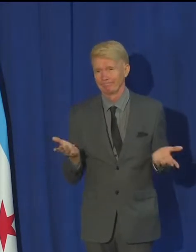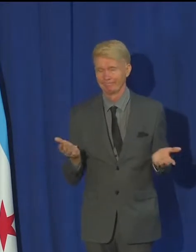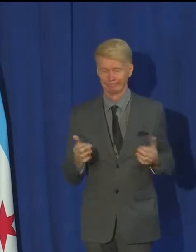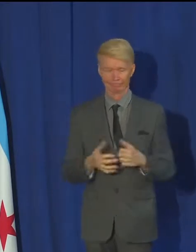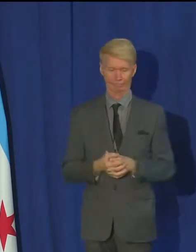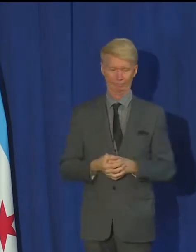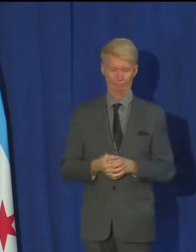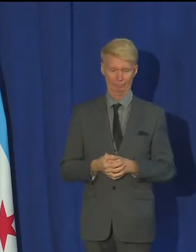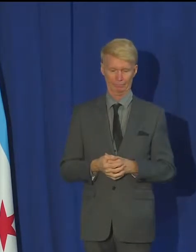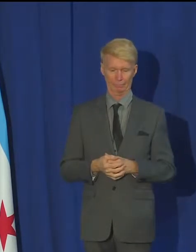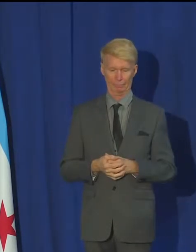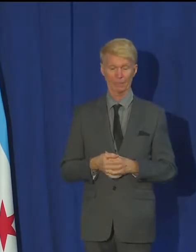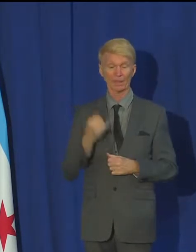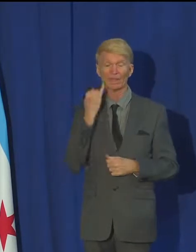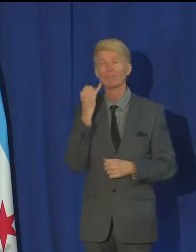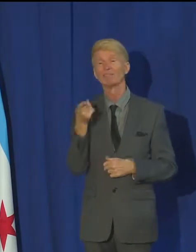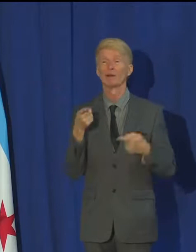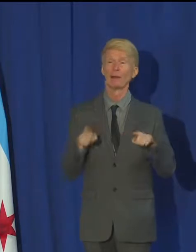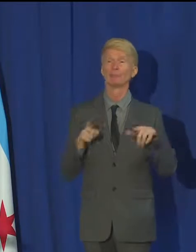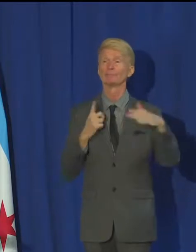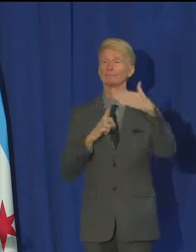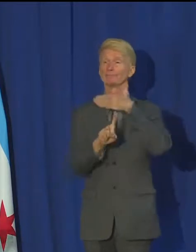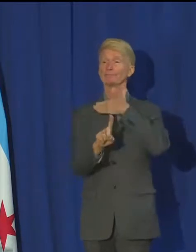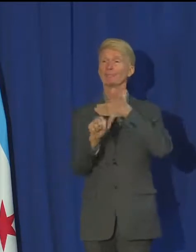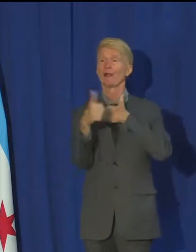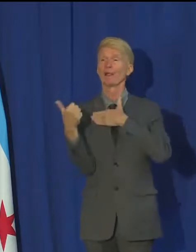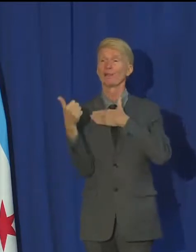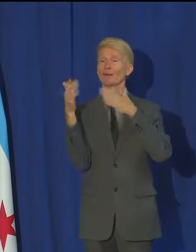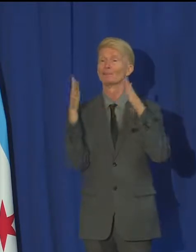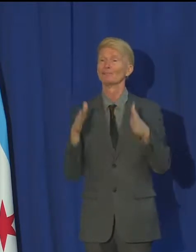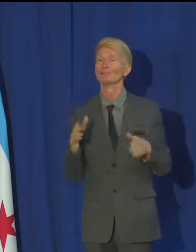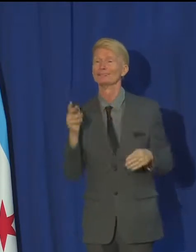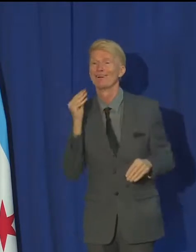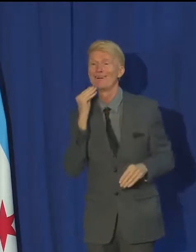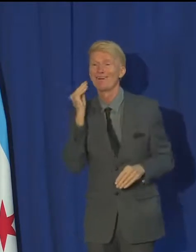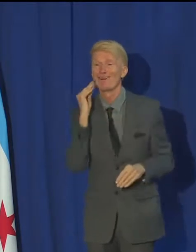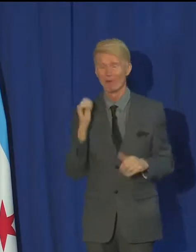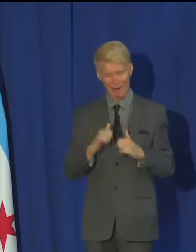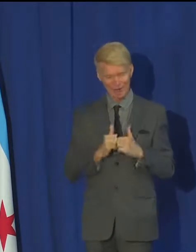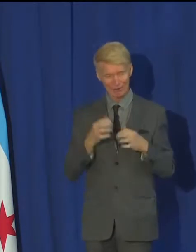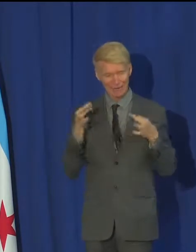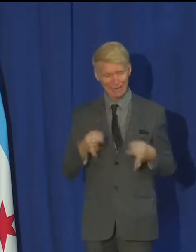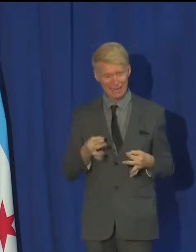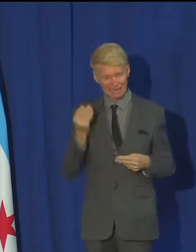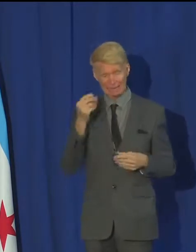I think if you're going into someone's home, I can tell you how I make that decision.